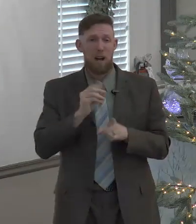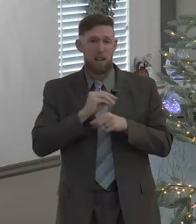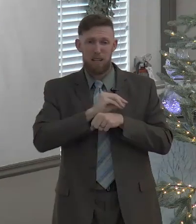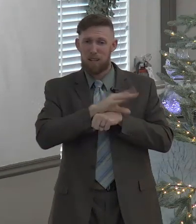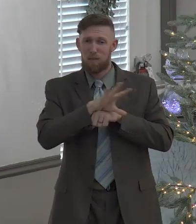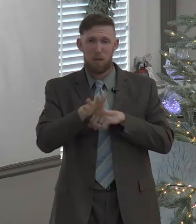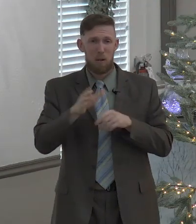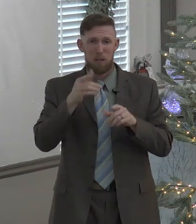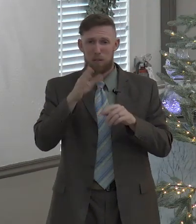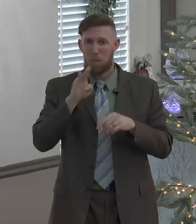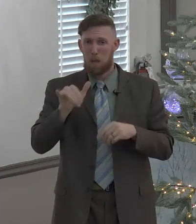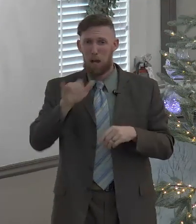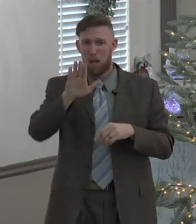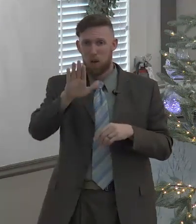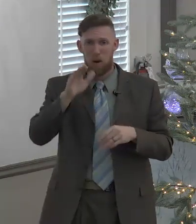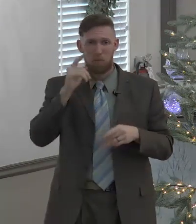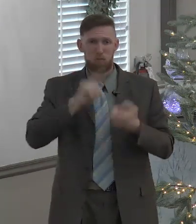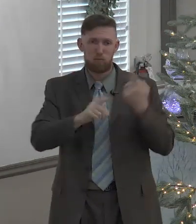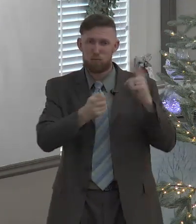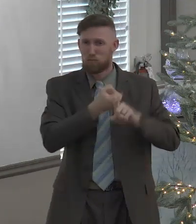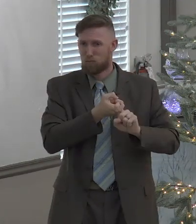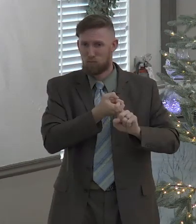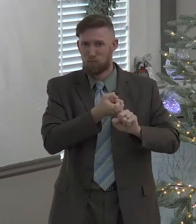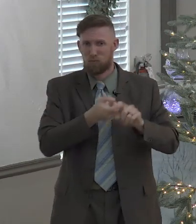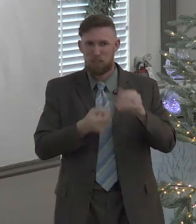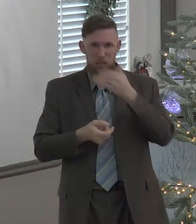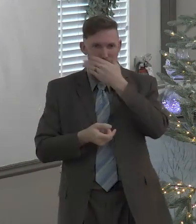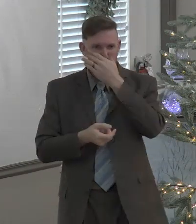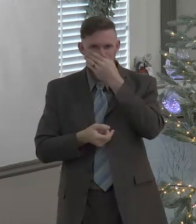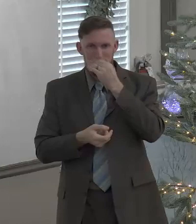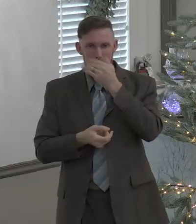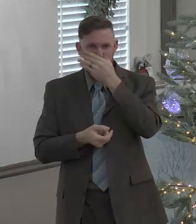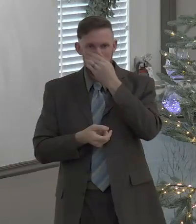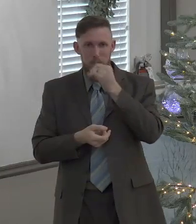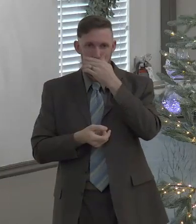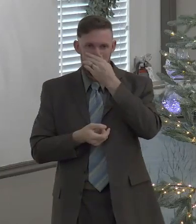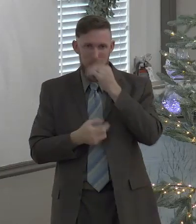when you were a teenager, it didn't matter what your friends thought.